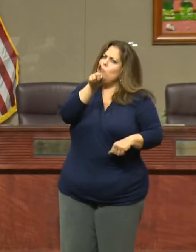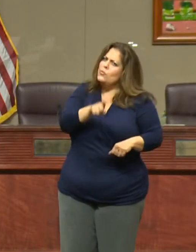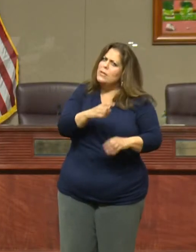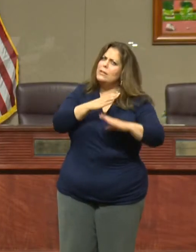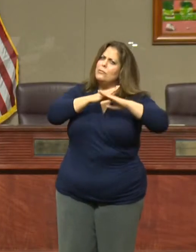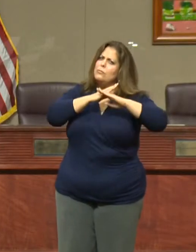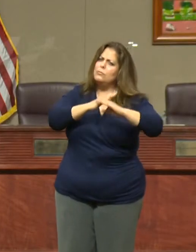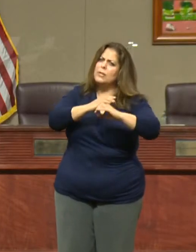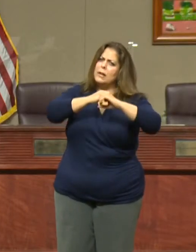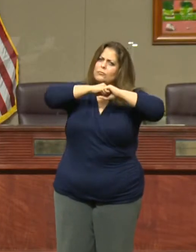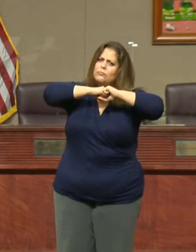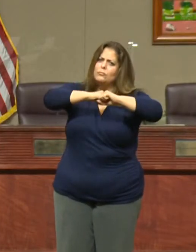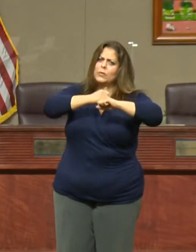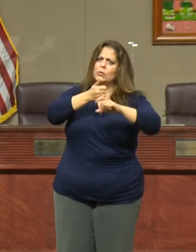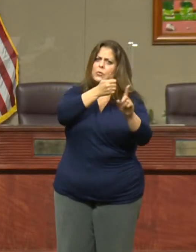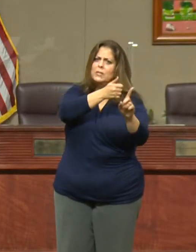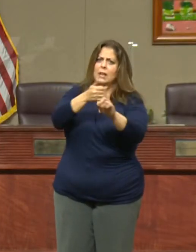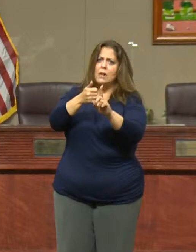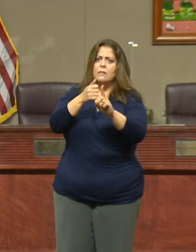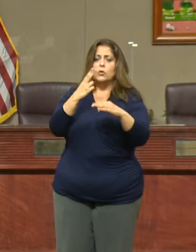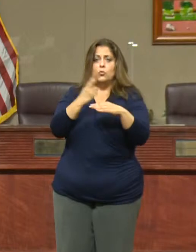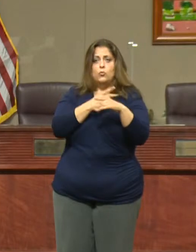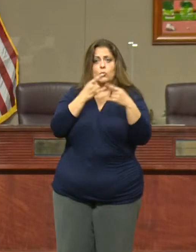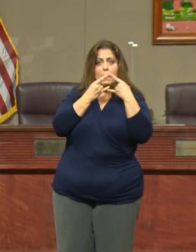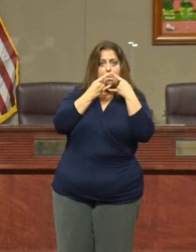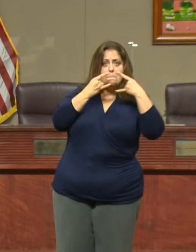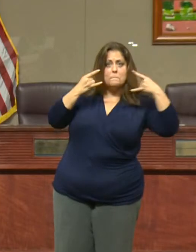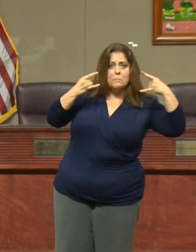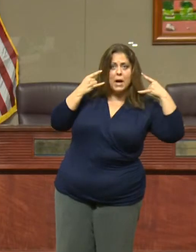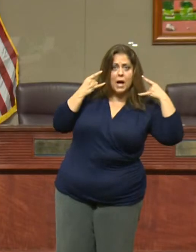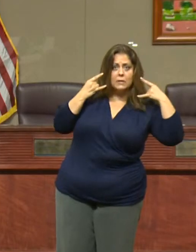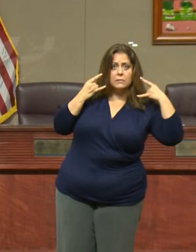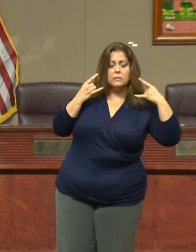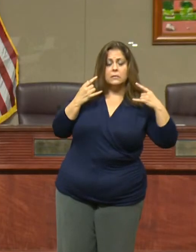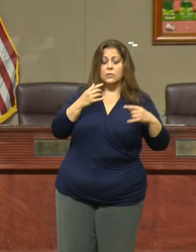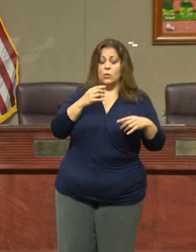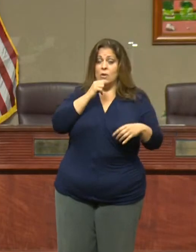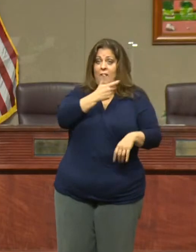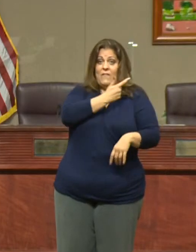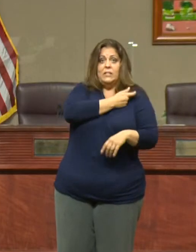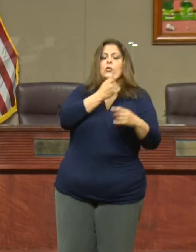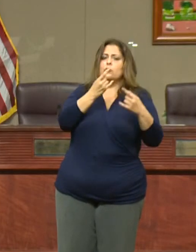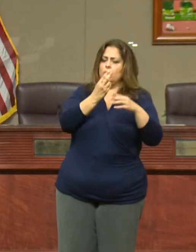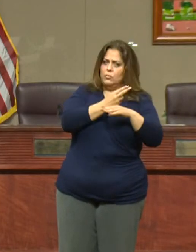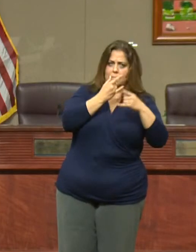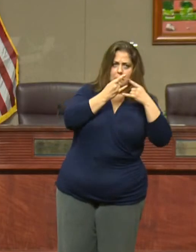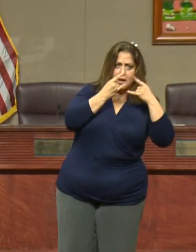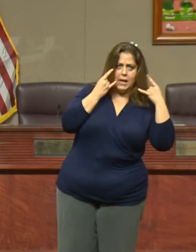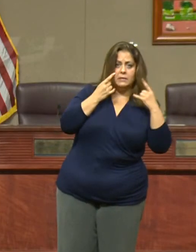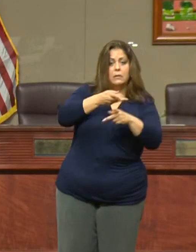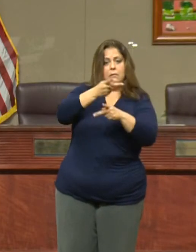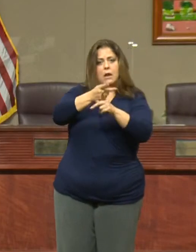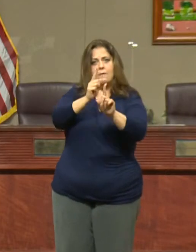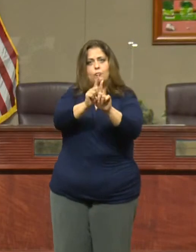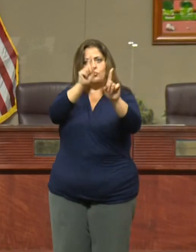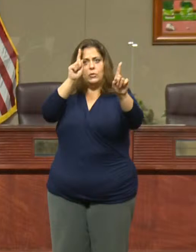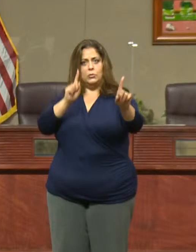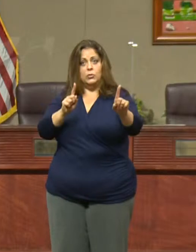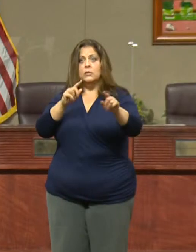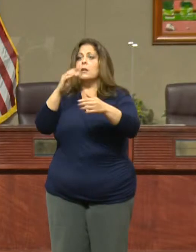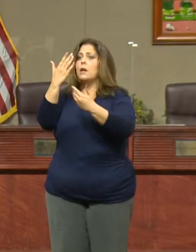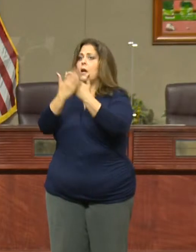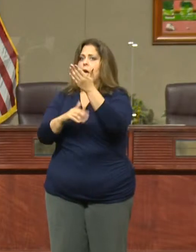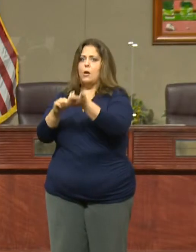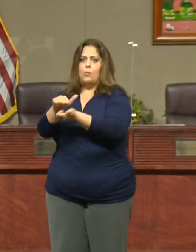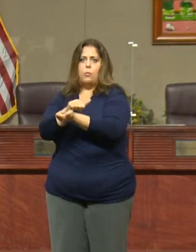protect yourself. You should wear a mask if you are unvaccinated. You should wash your distance. You should wash your hands.